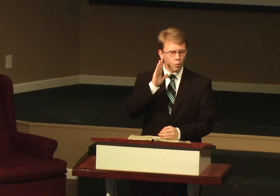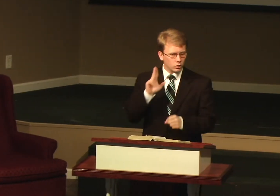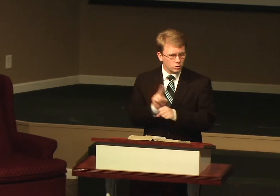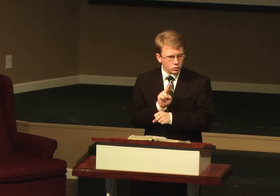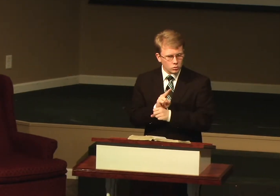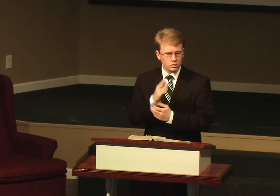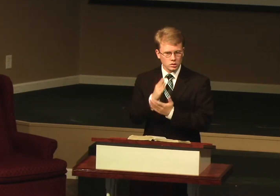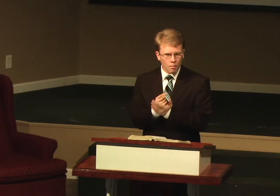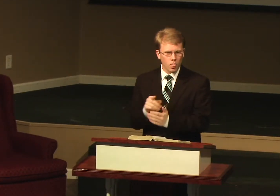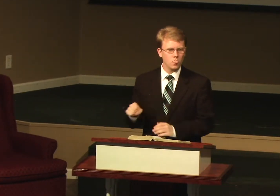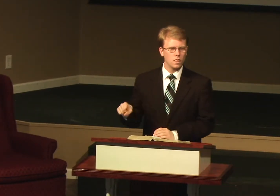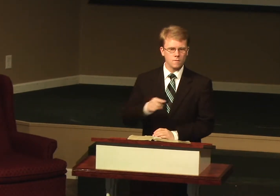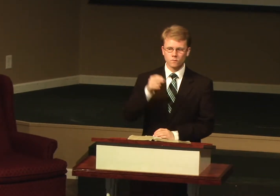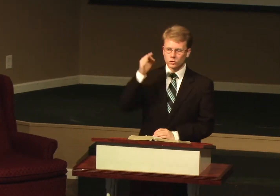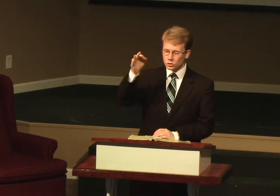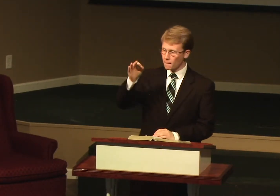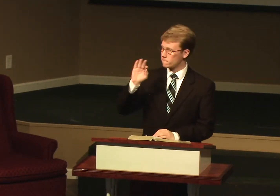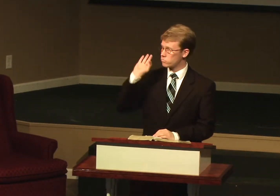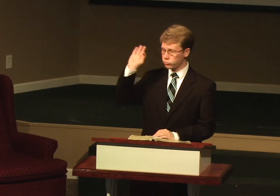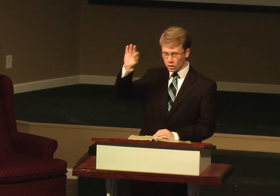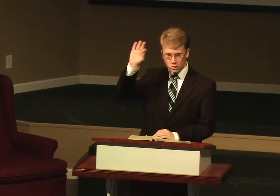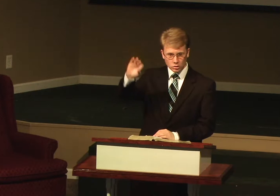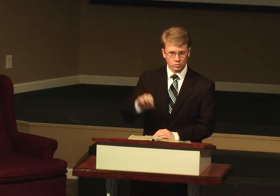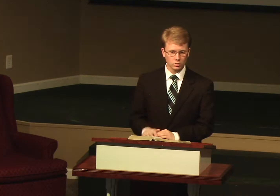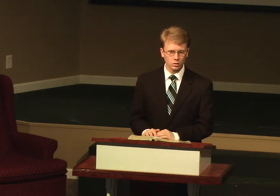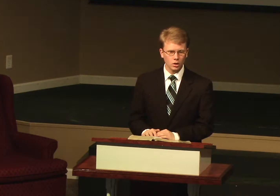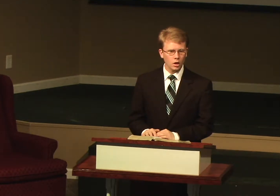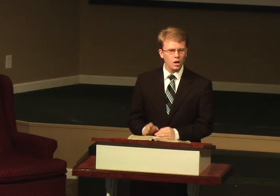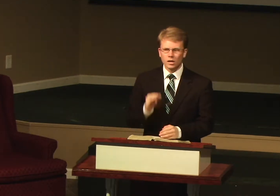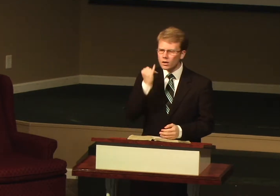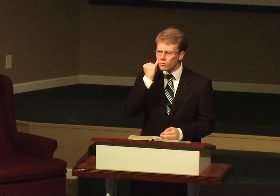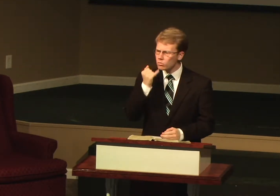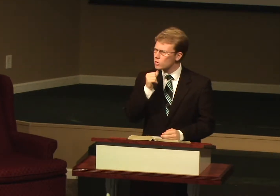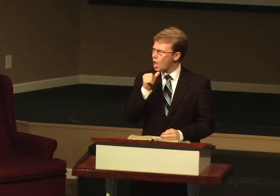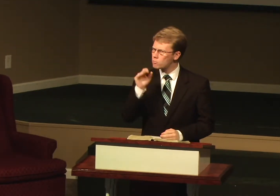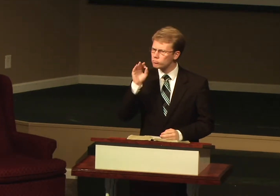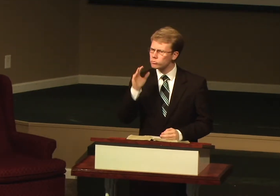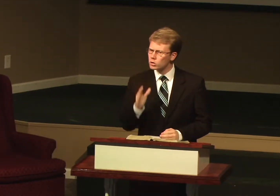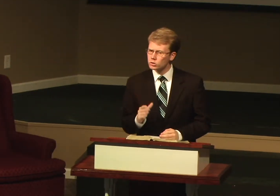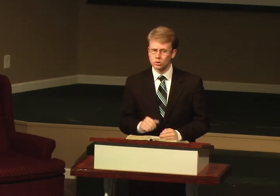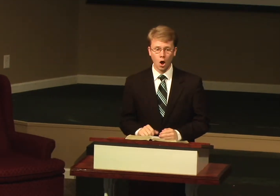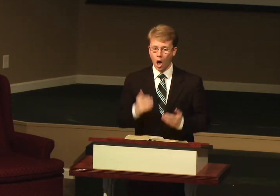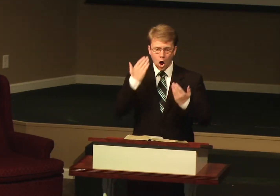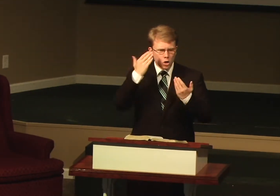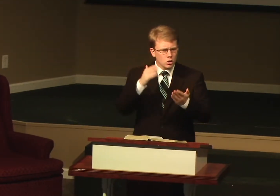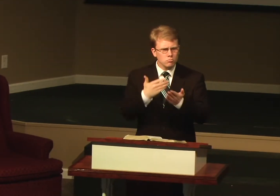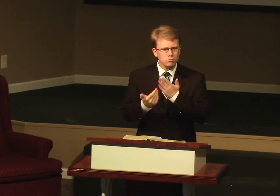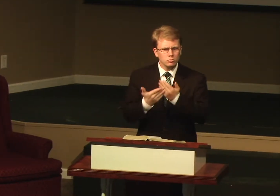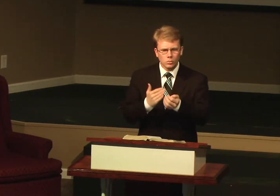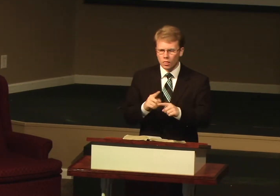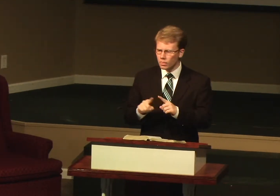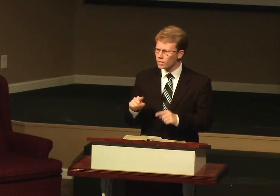God. And perhaps God will use them in the future as the preachers and teachers.